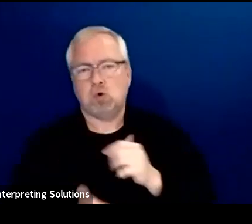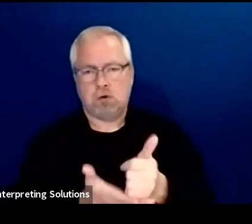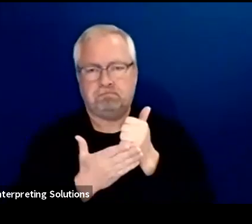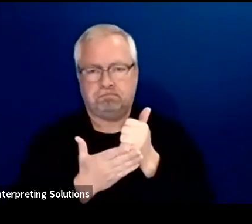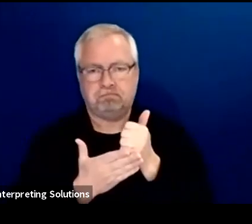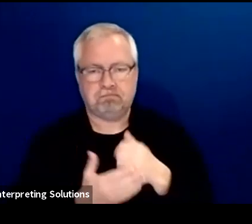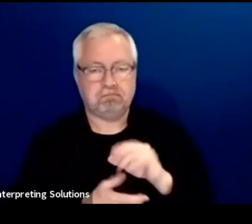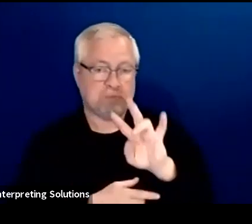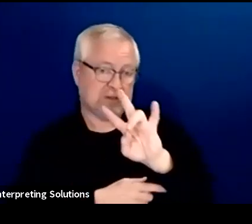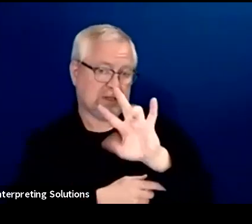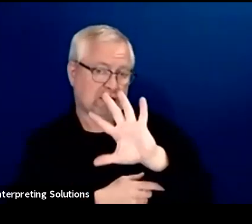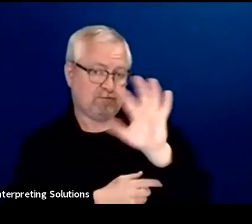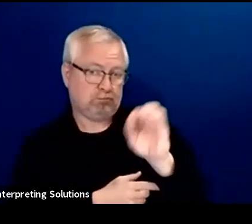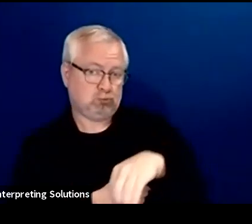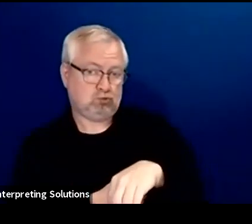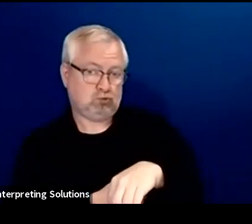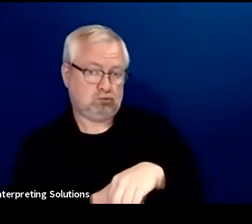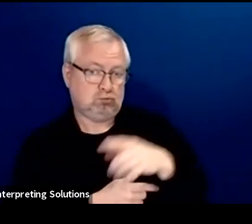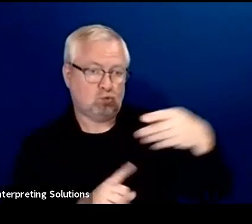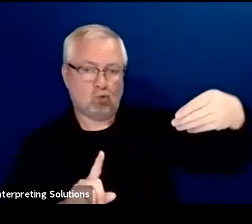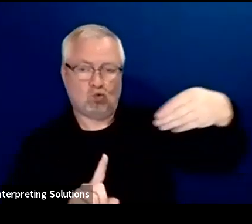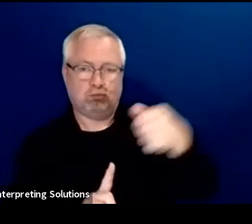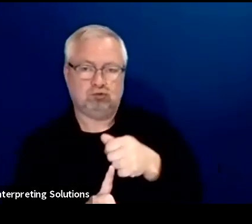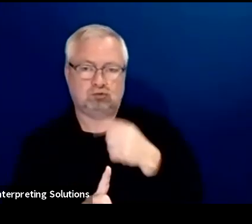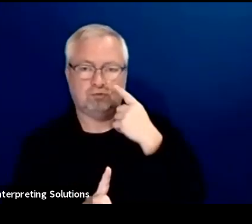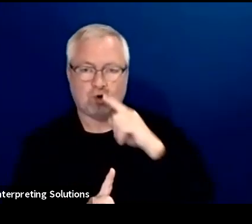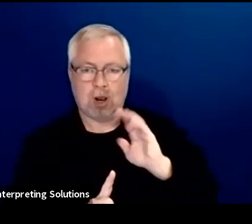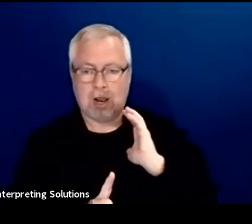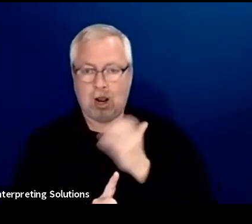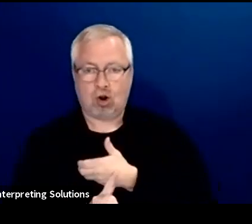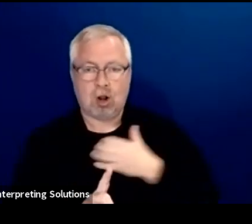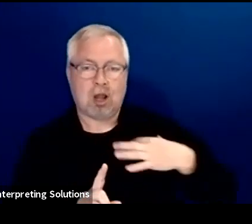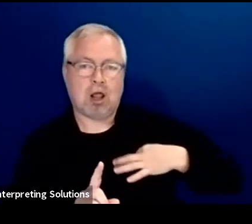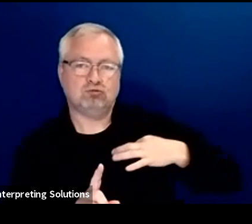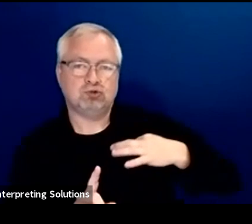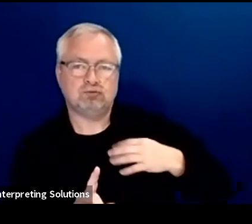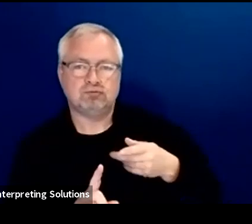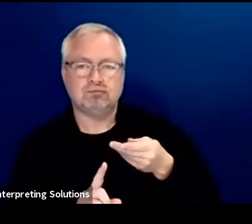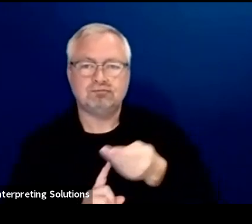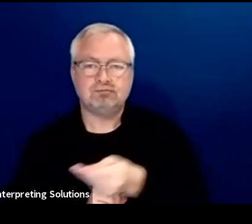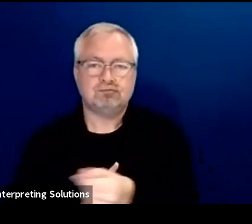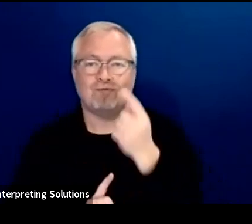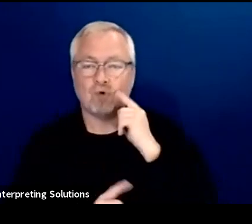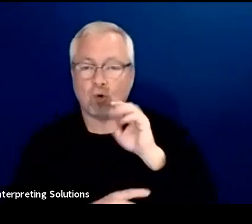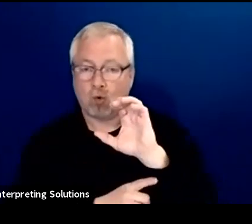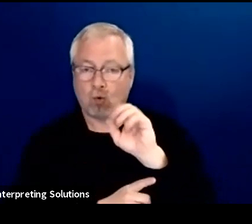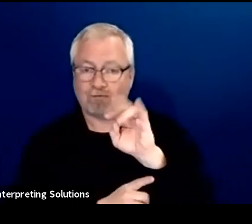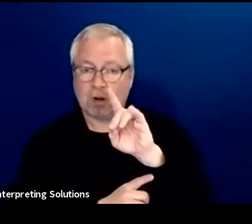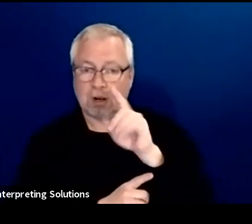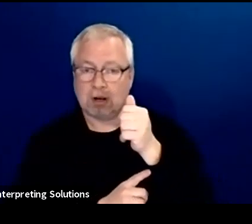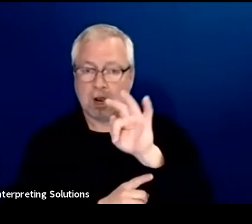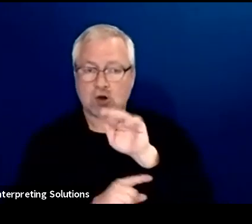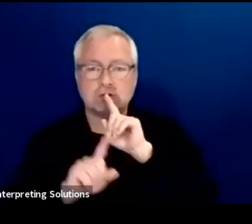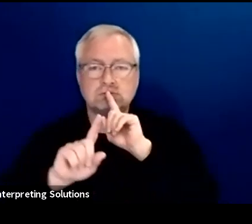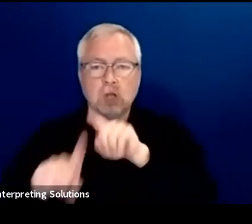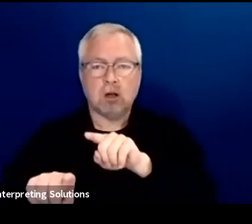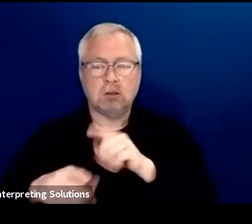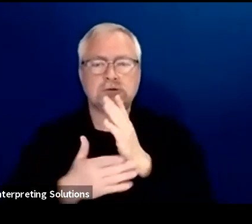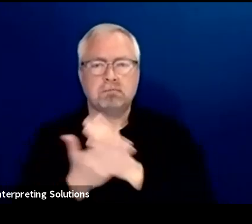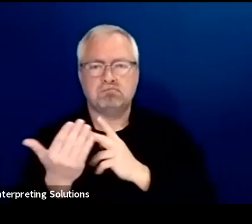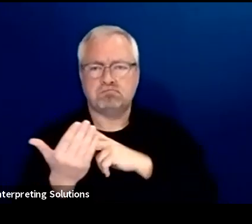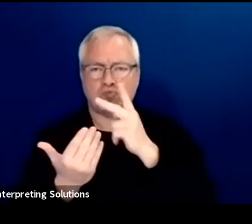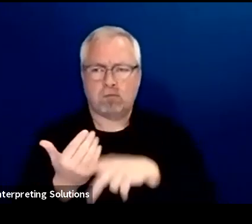of our eligible expenses that are related directly to COVID-19 response. Some programs have higher reimbursement rates, and